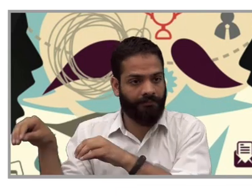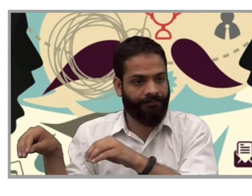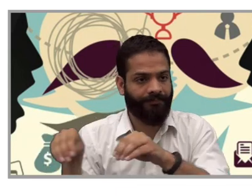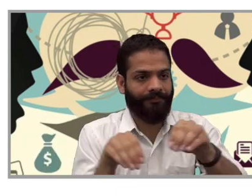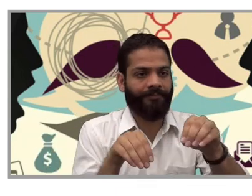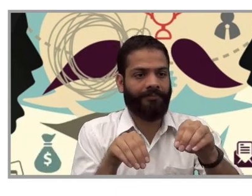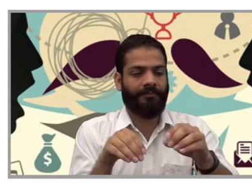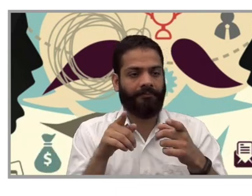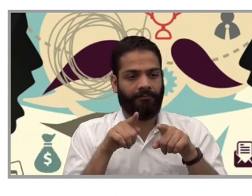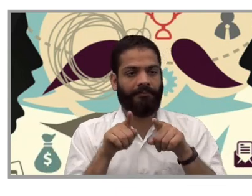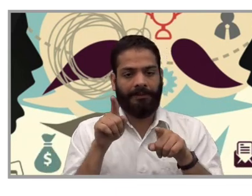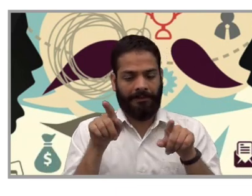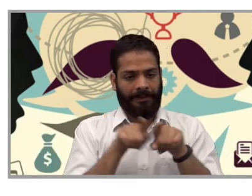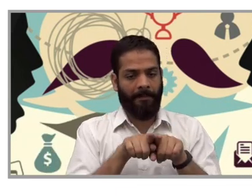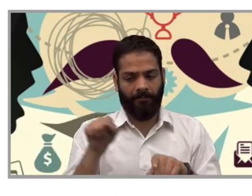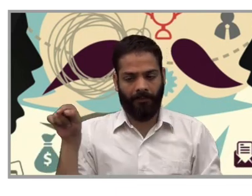motion respectively.